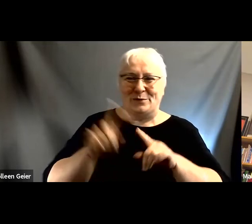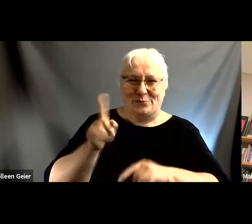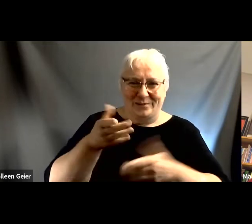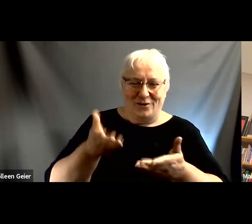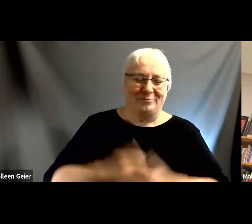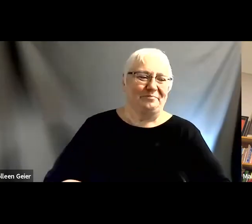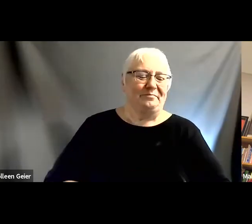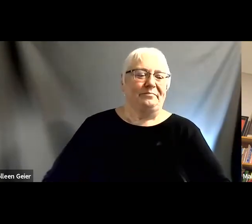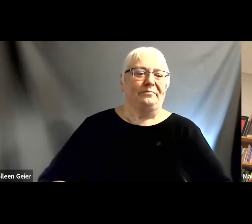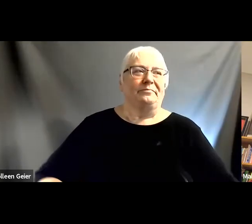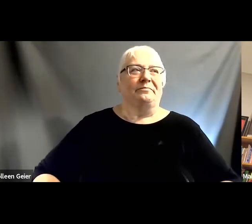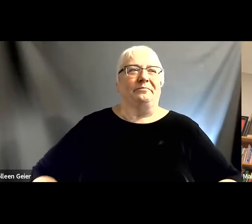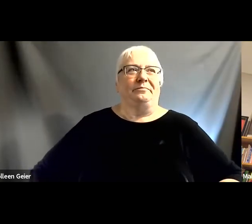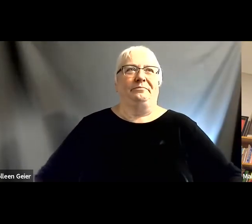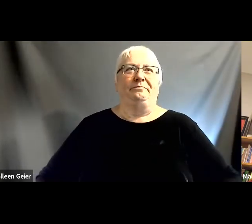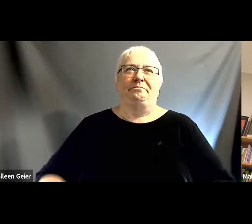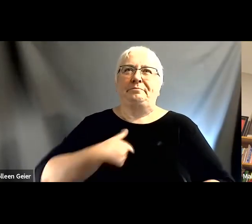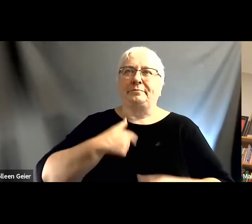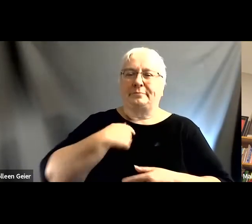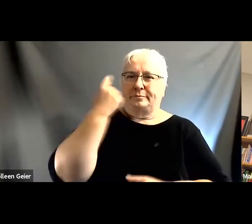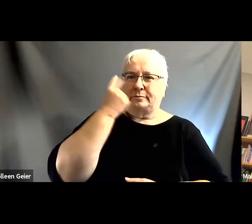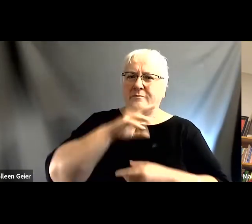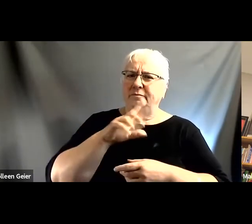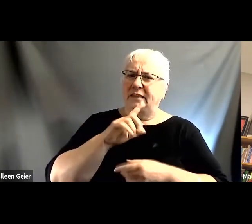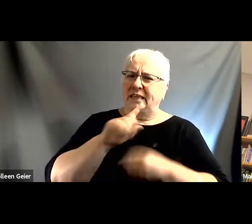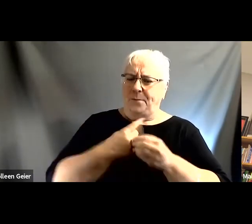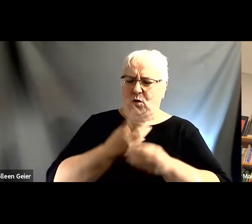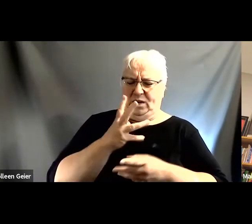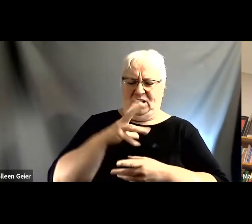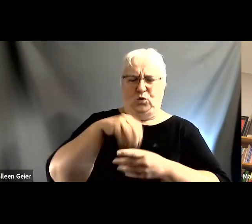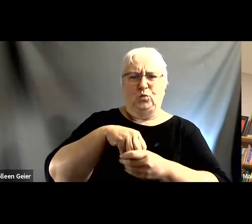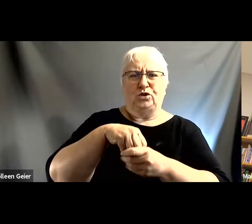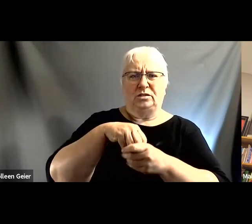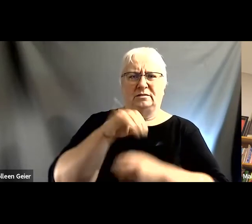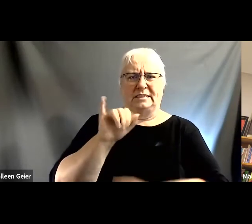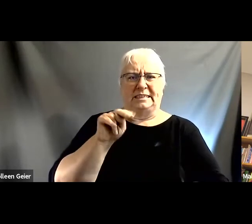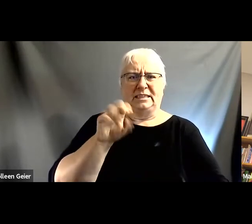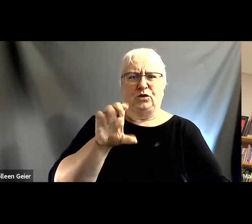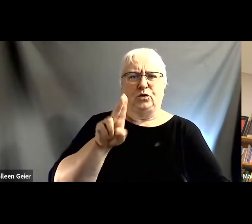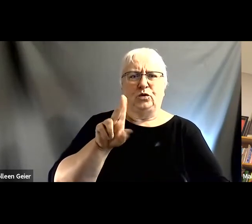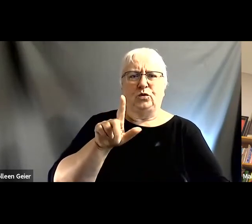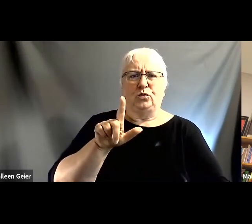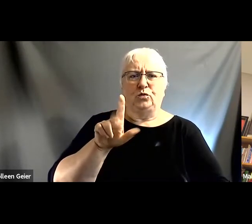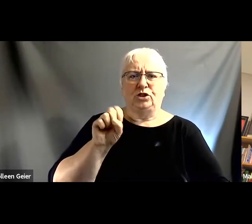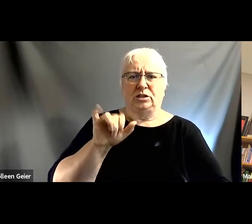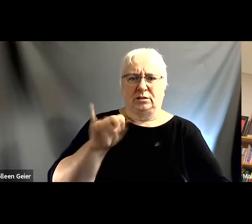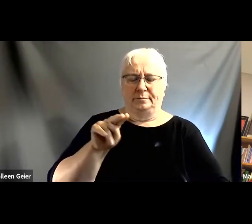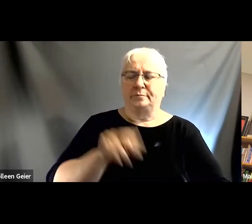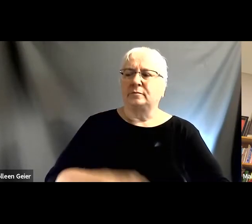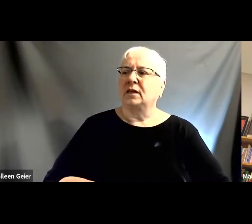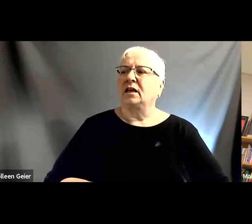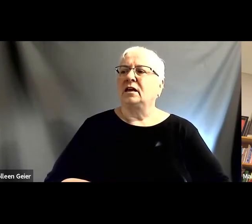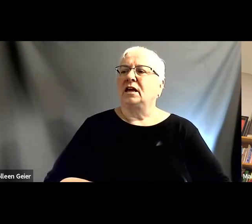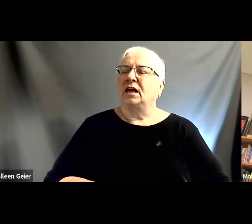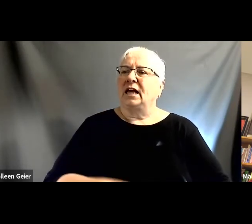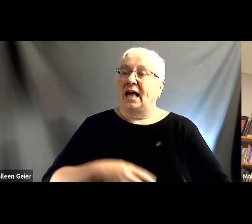I was thinking about inclusion and was looking and very surprised that till 50 years ago, There was no